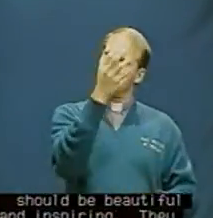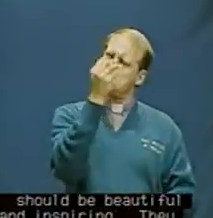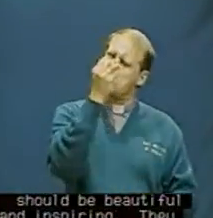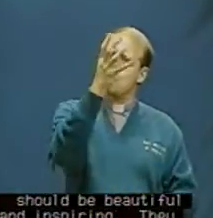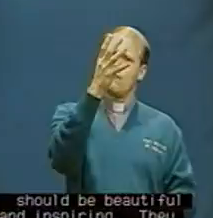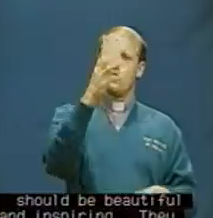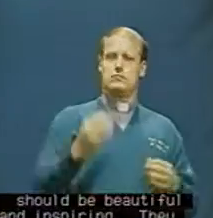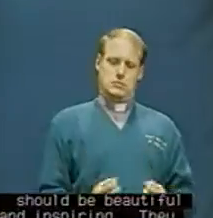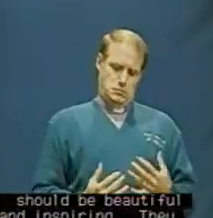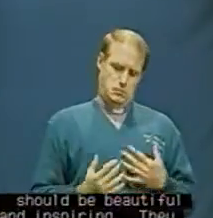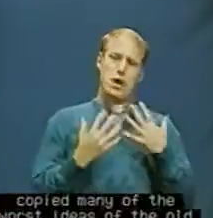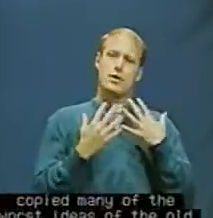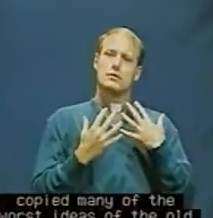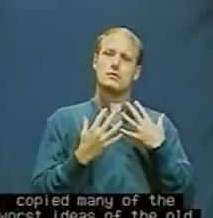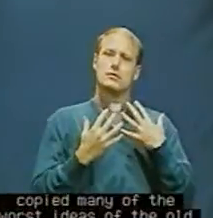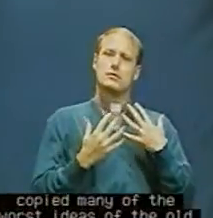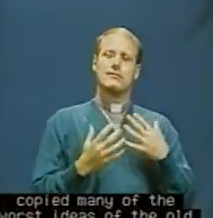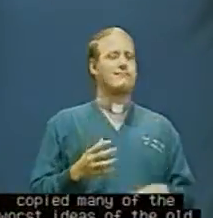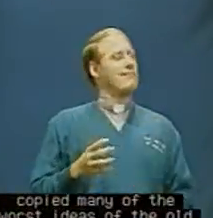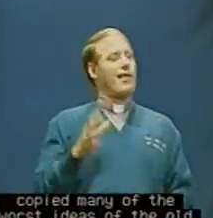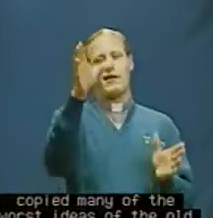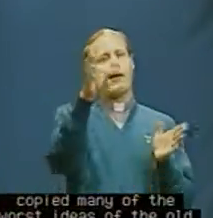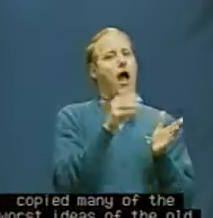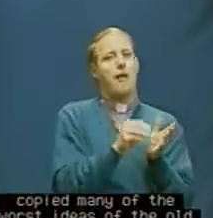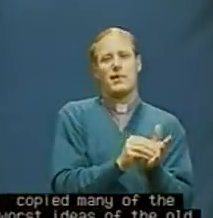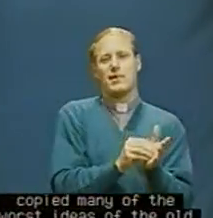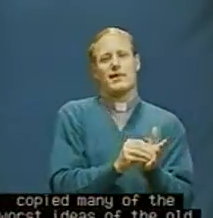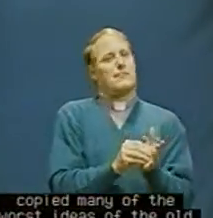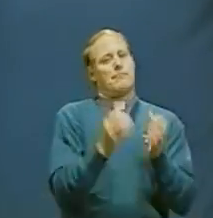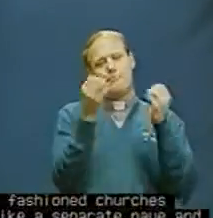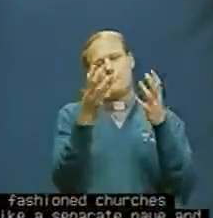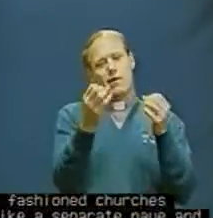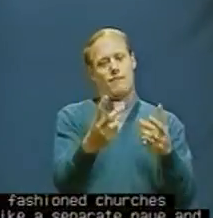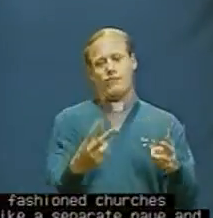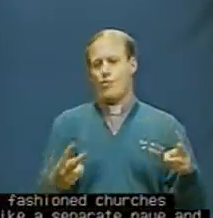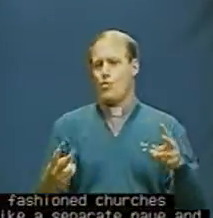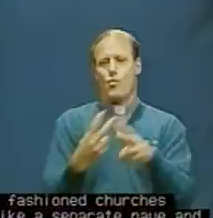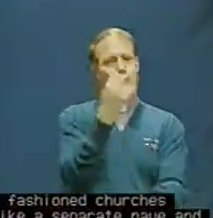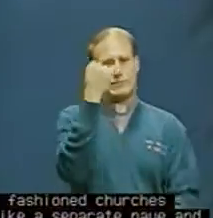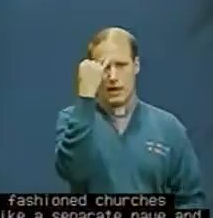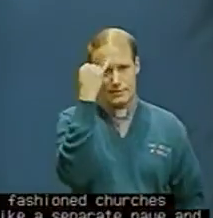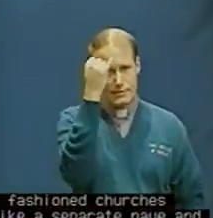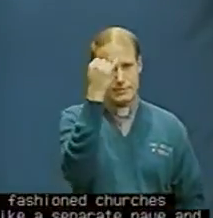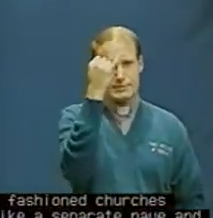should be beautiful and inspiring. They copied many of the worst ideas of the old-fashioned churches, like a separate